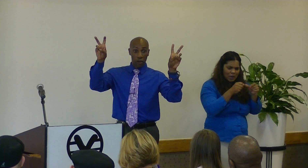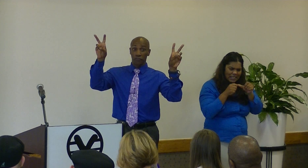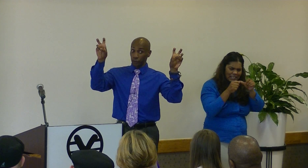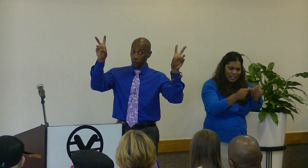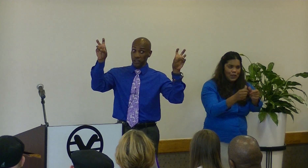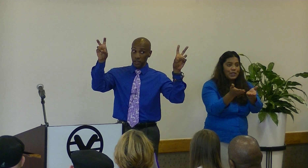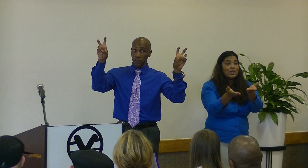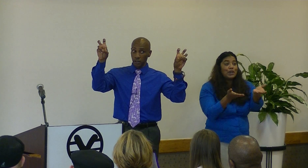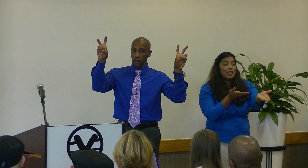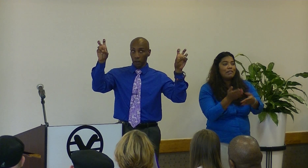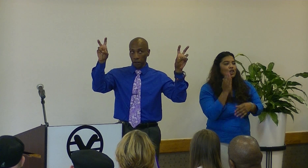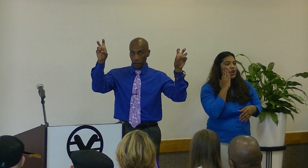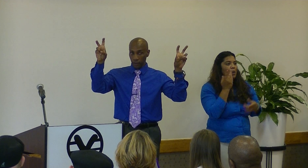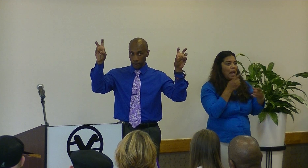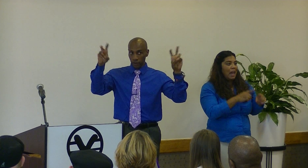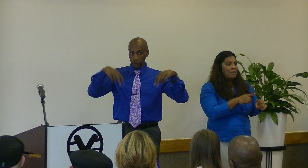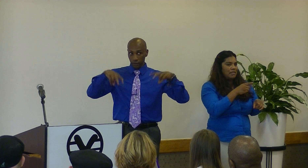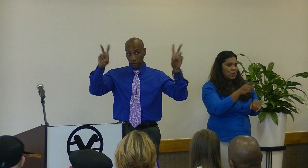it's flu season,